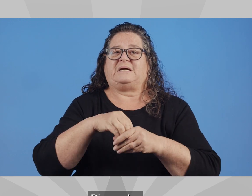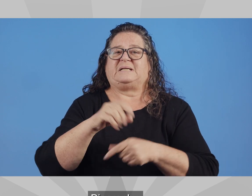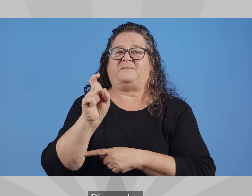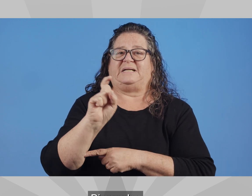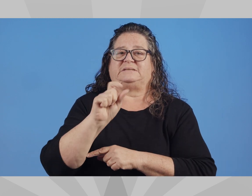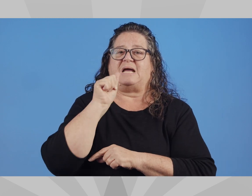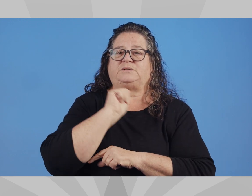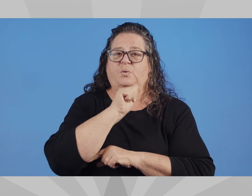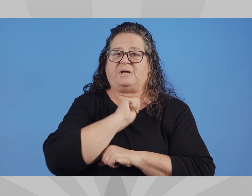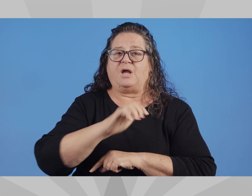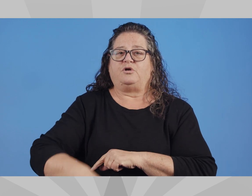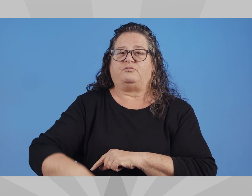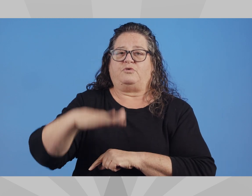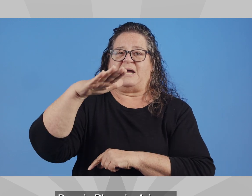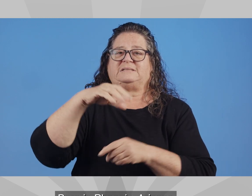Biography.